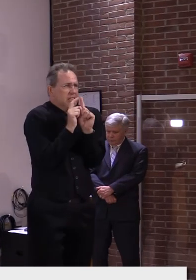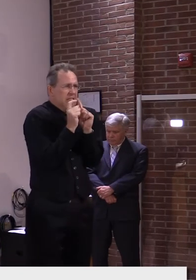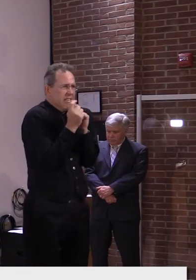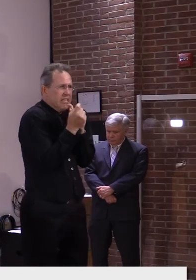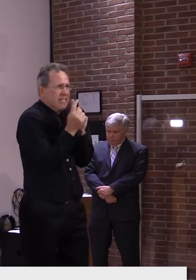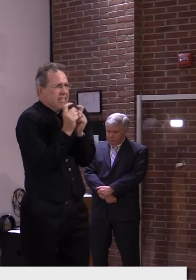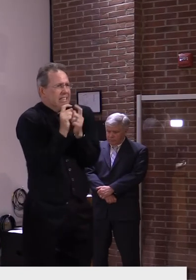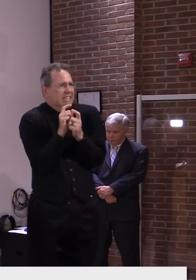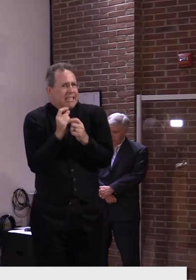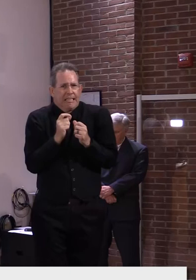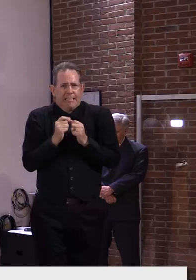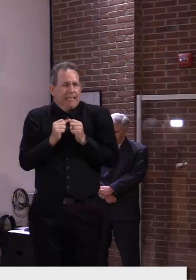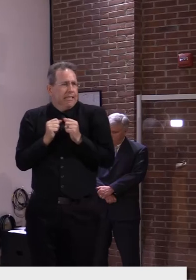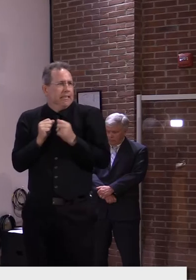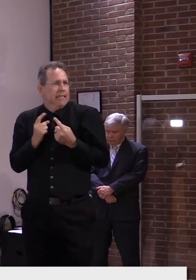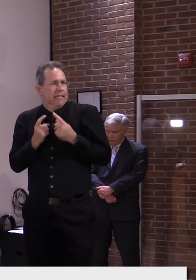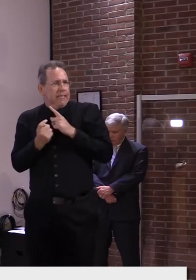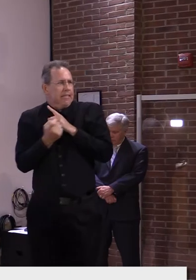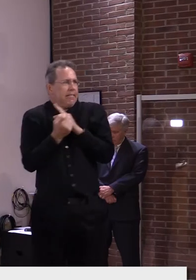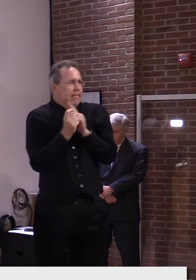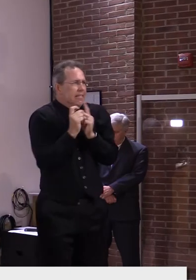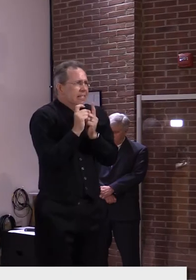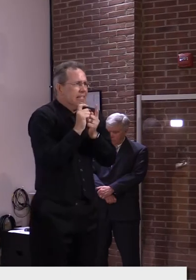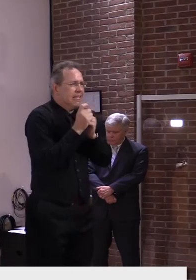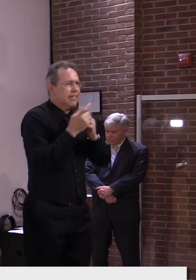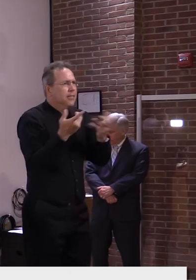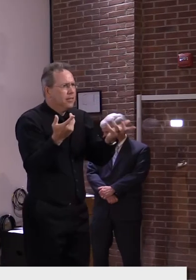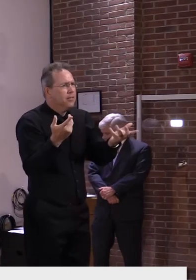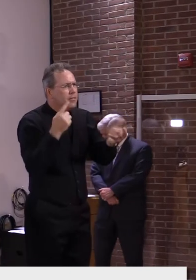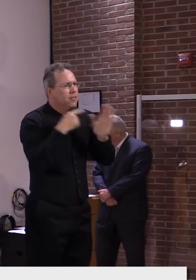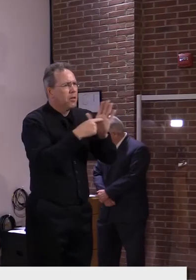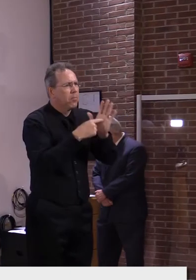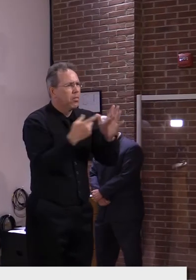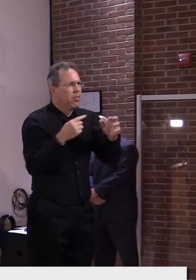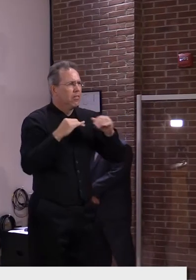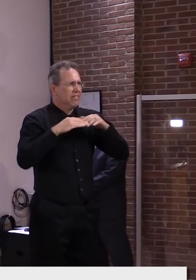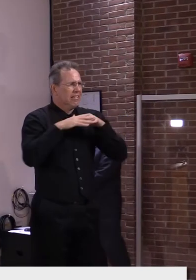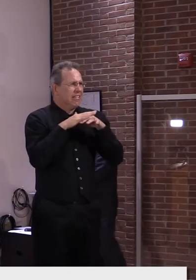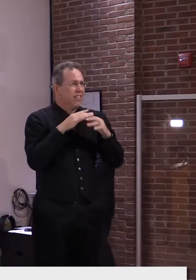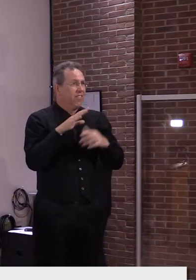fireworks displays, you know, family units, households,